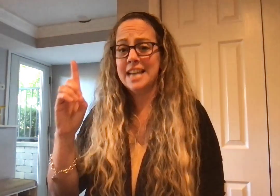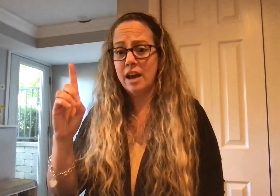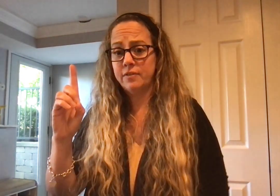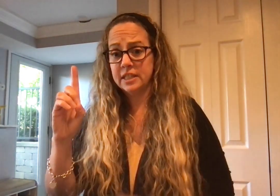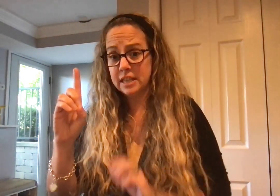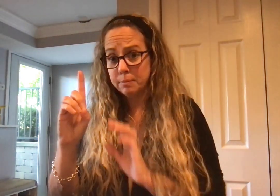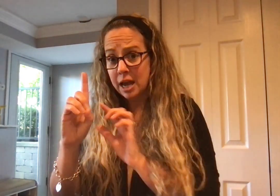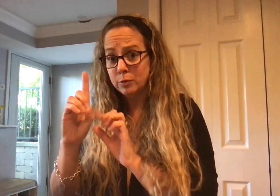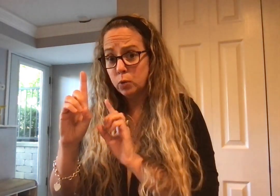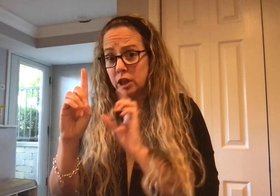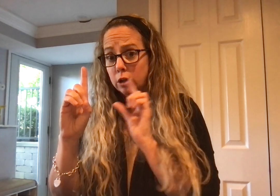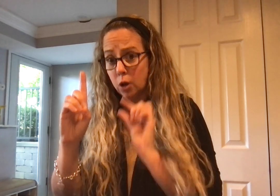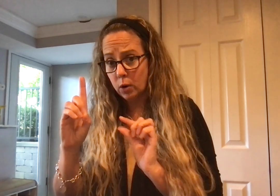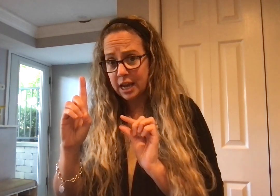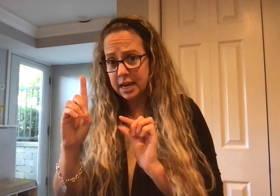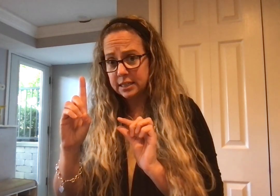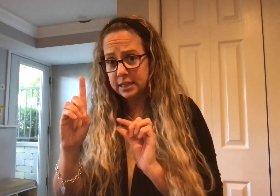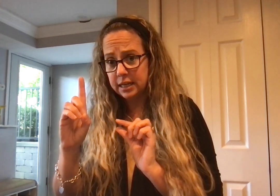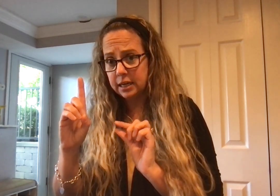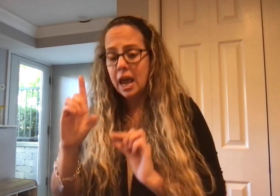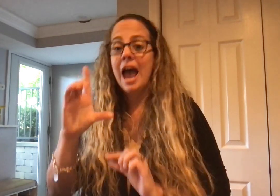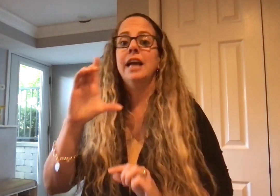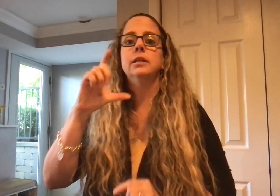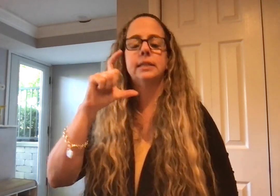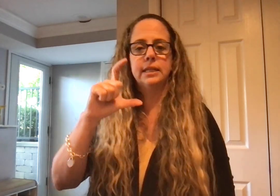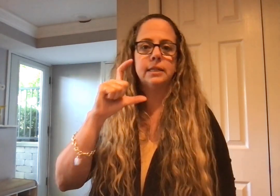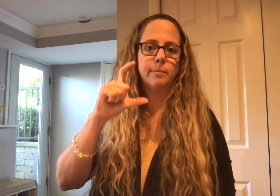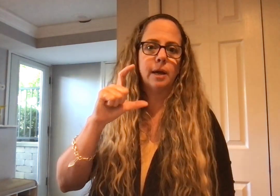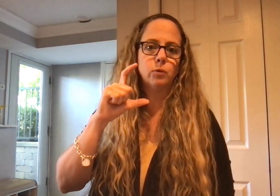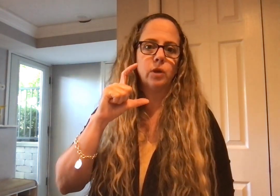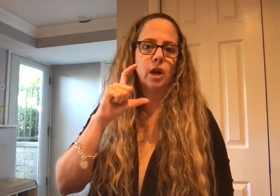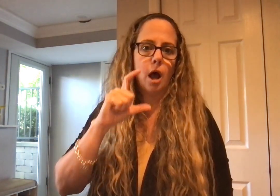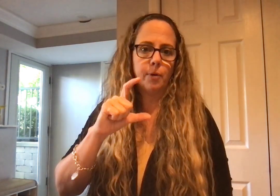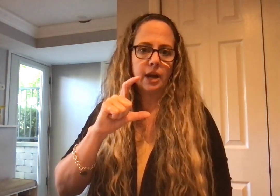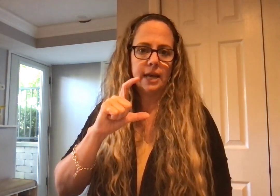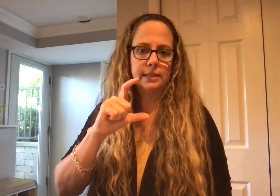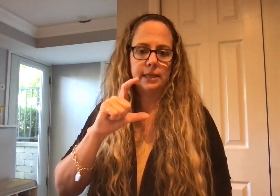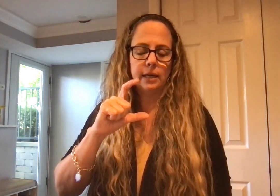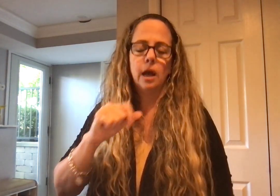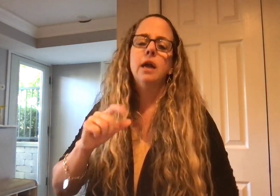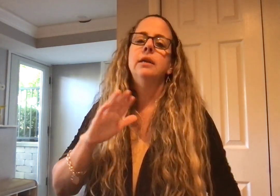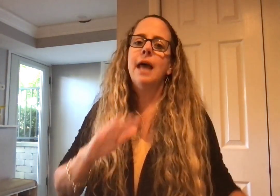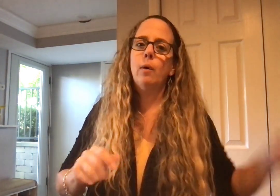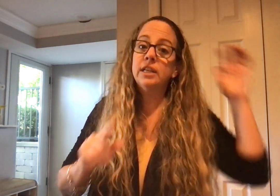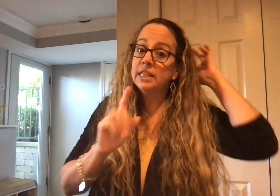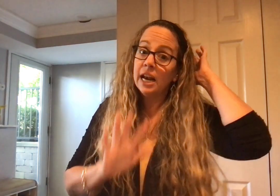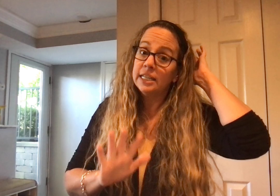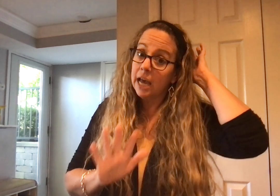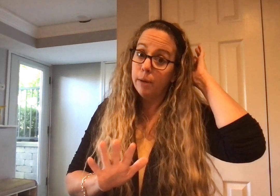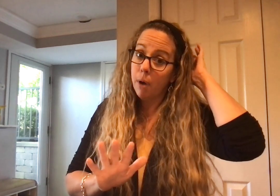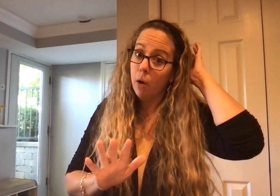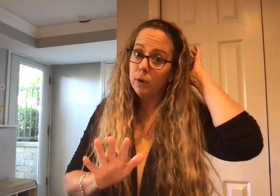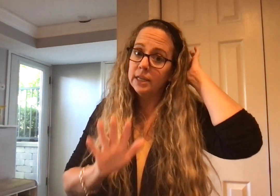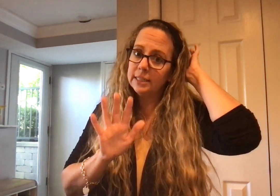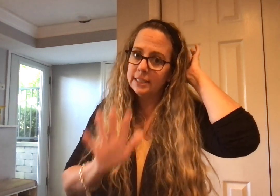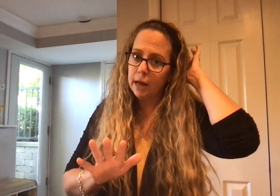deaf sometimes with a lowercase d, and you'll see it sometimes with an uppercase d. Now, it's not a typo, it's